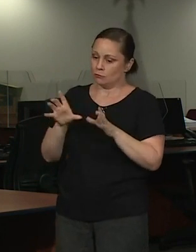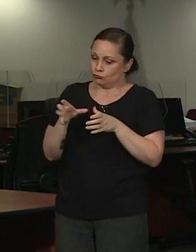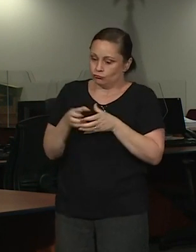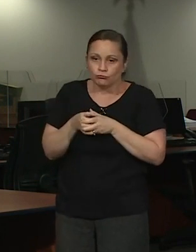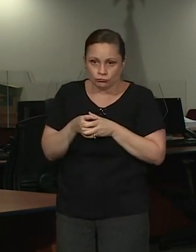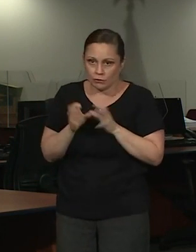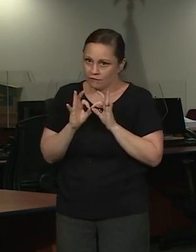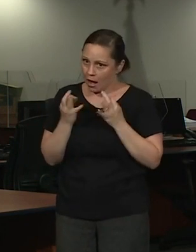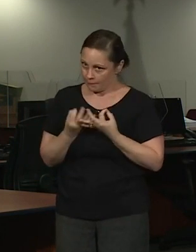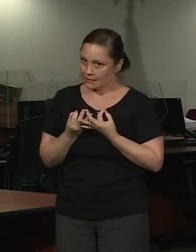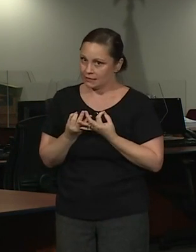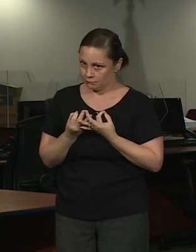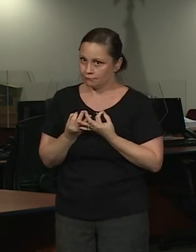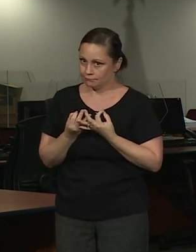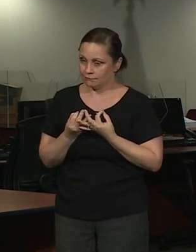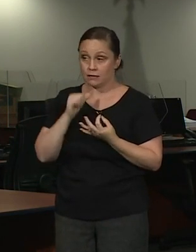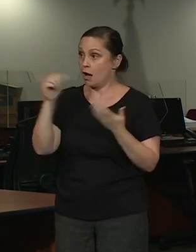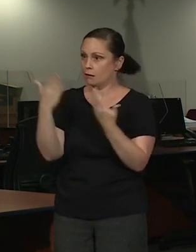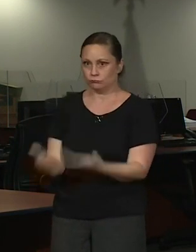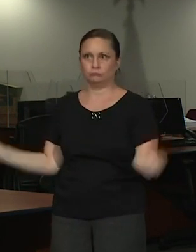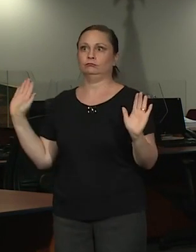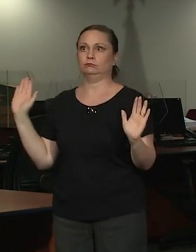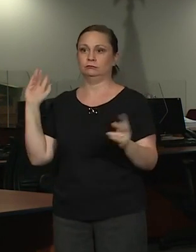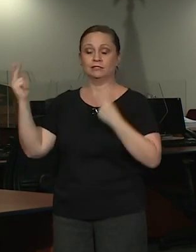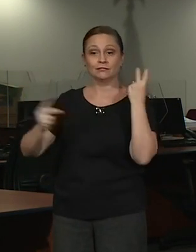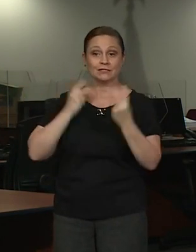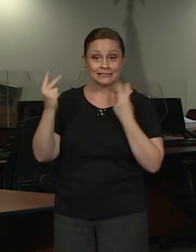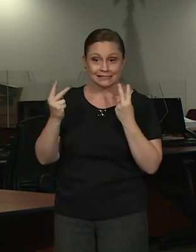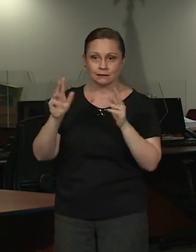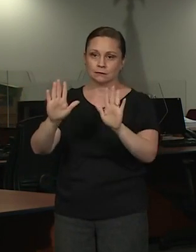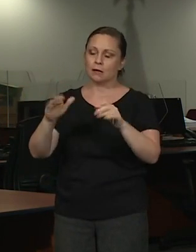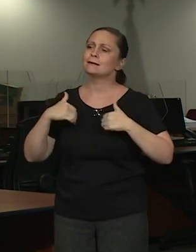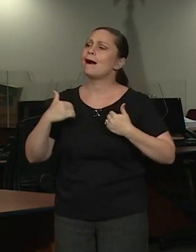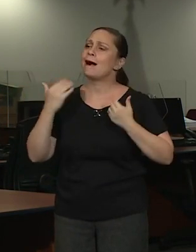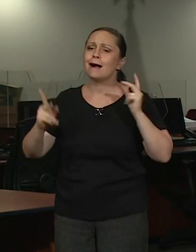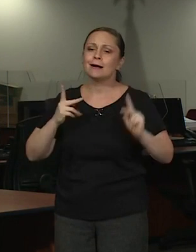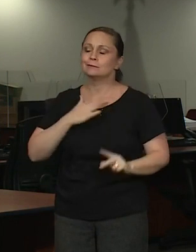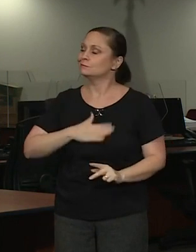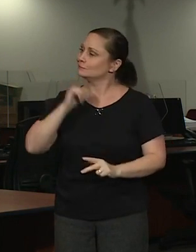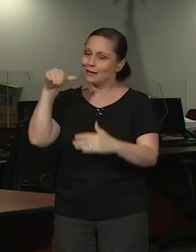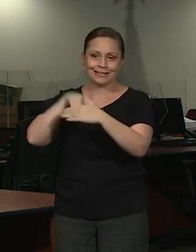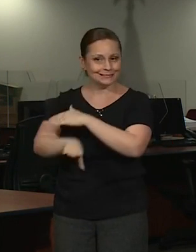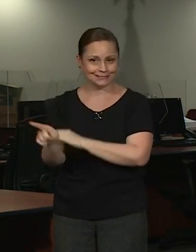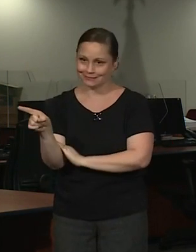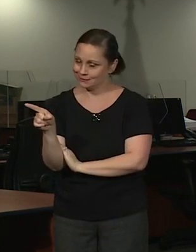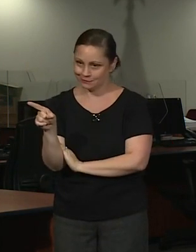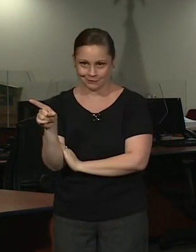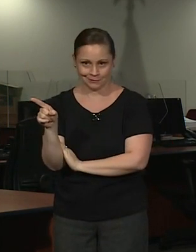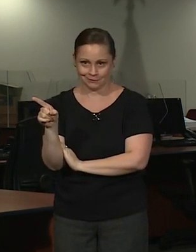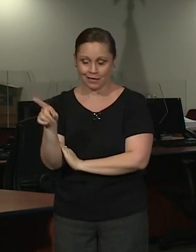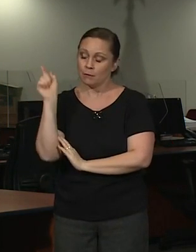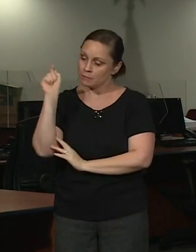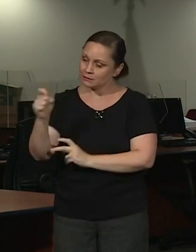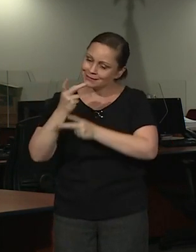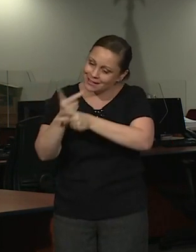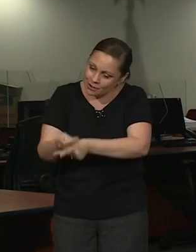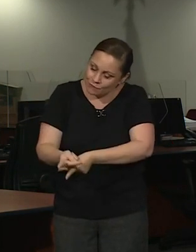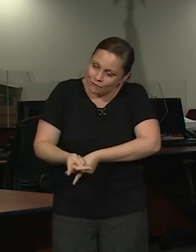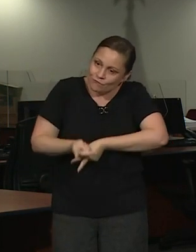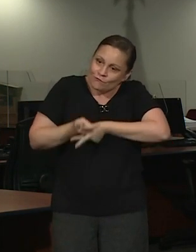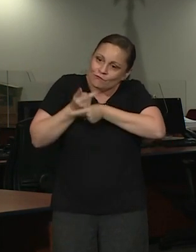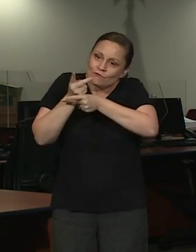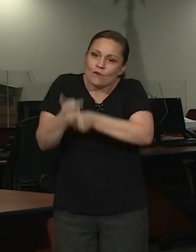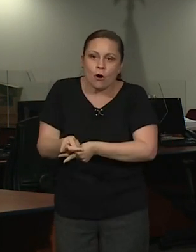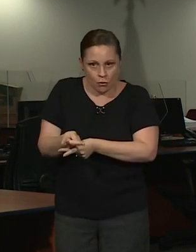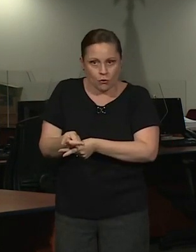open visitation. Again, particularly younger people, you're not going to be going in there. we're going to have to be very careful because those